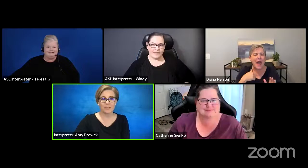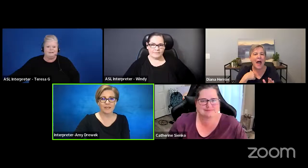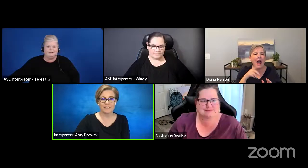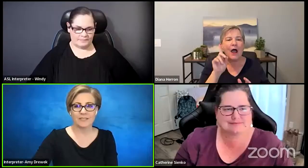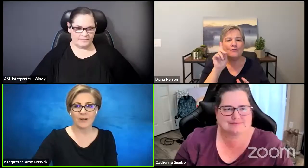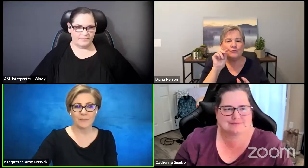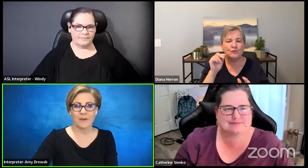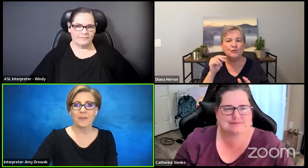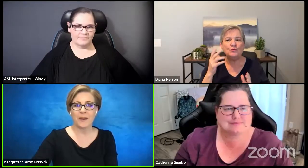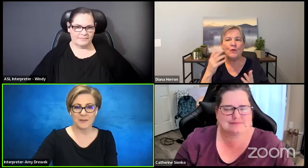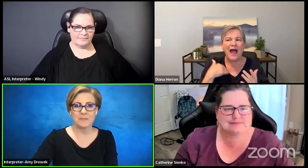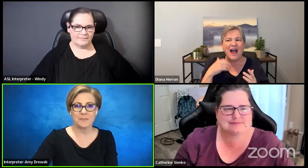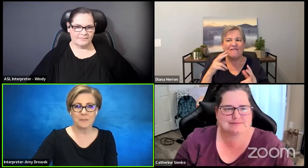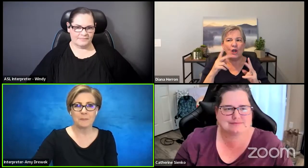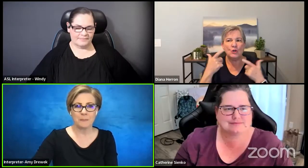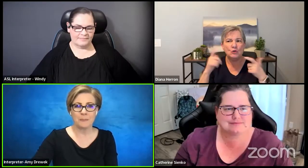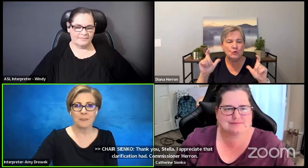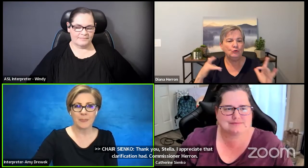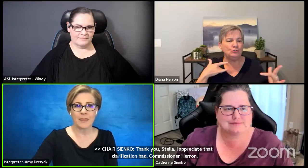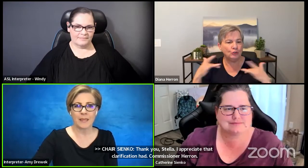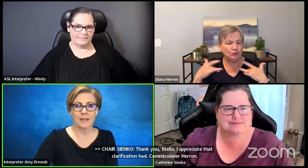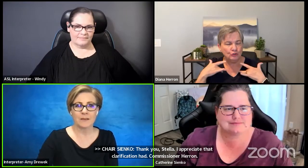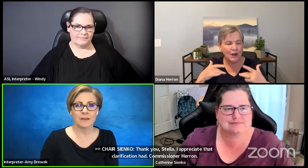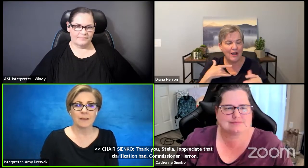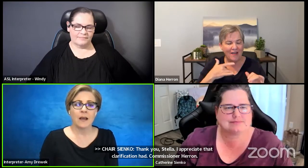Finally, my Okay. camera's working. Sorry about that.